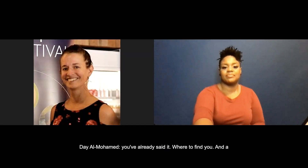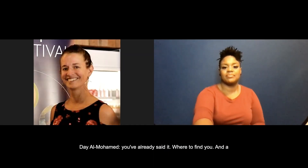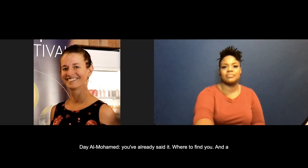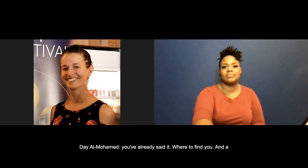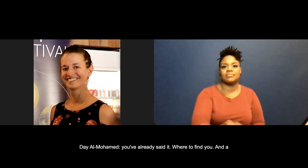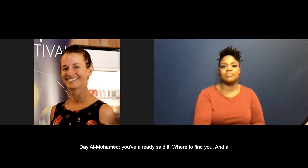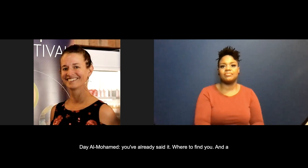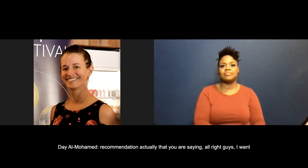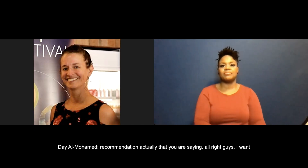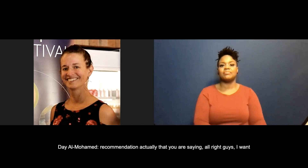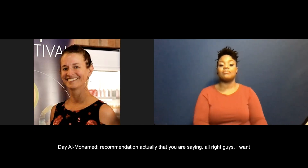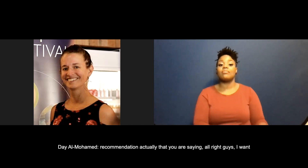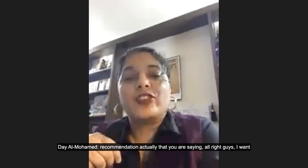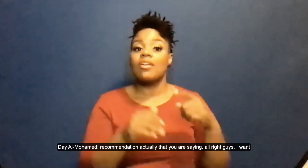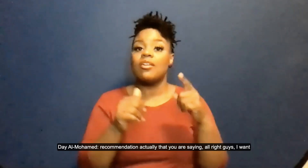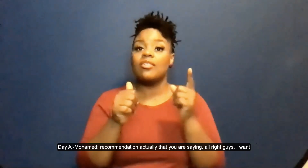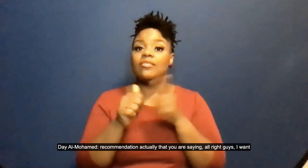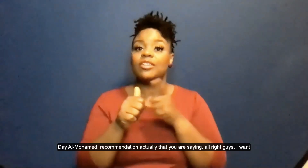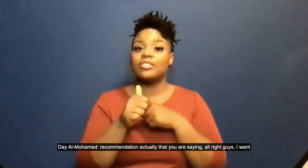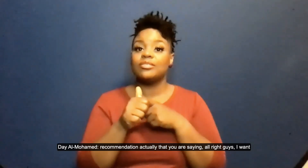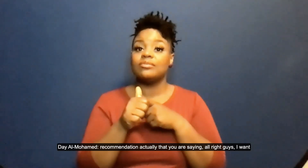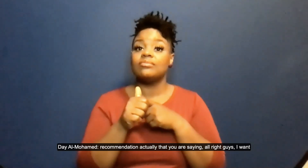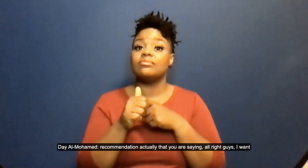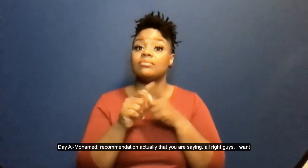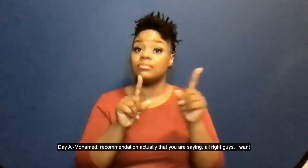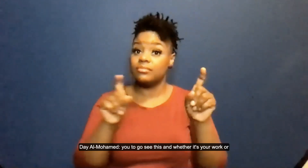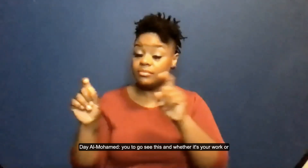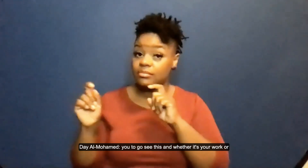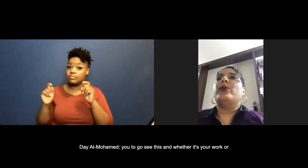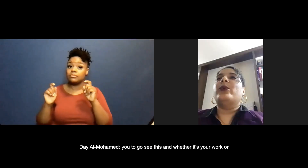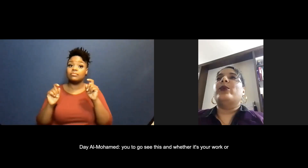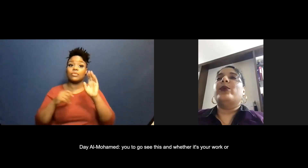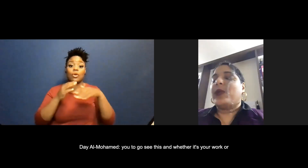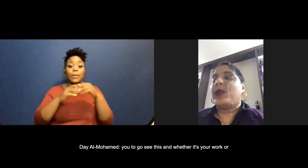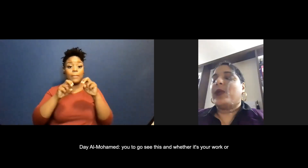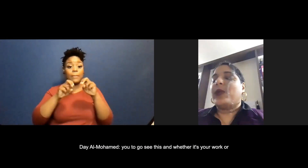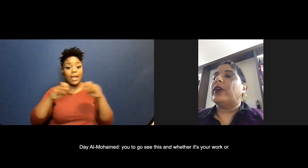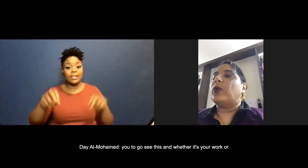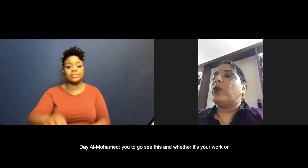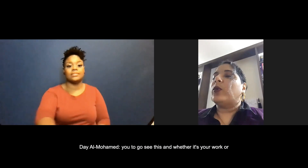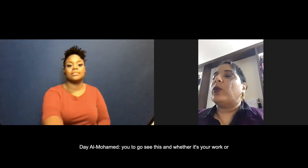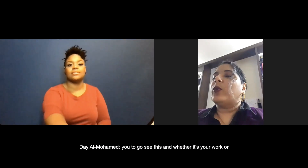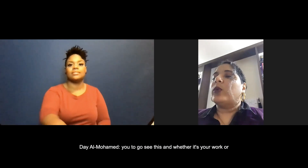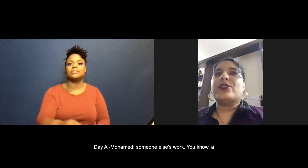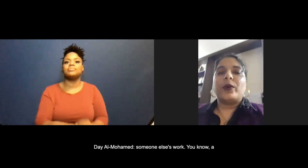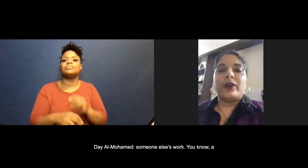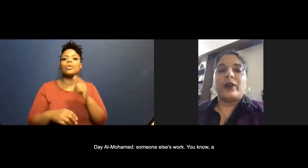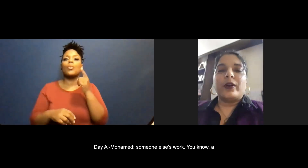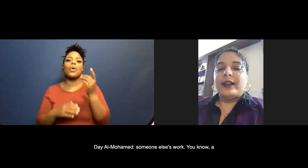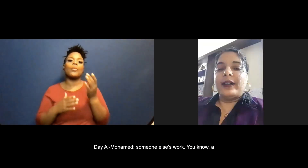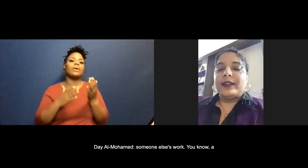And a recommendation, actually, that you're saying, all right, guys, I want you to go see this. And whether it's your work or someone else's